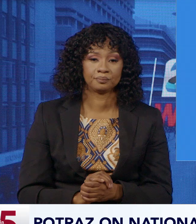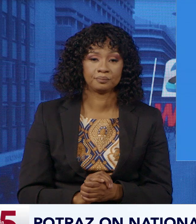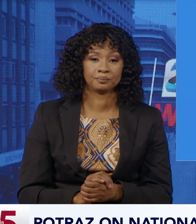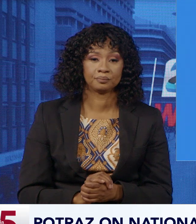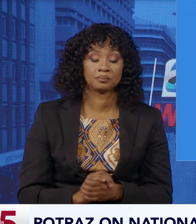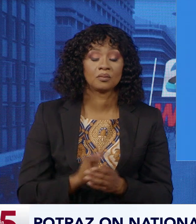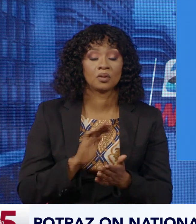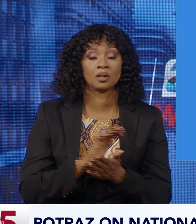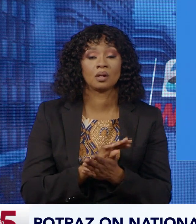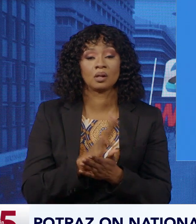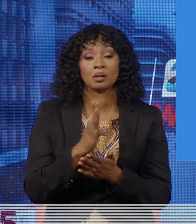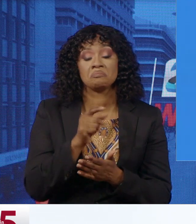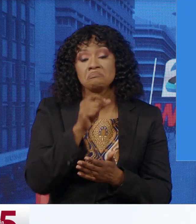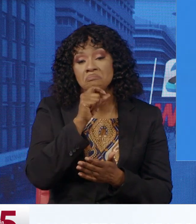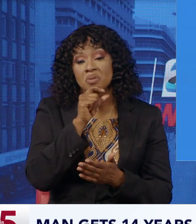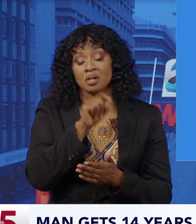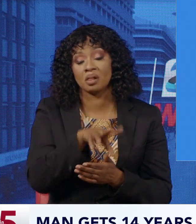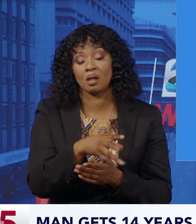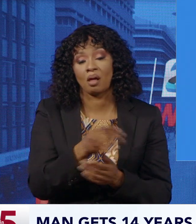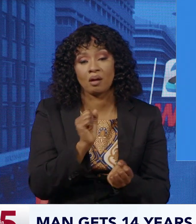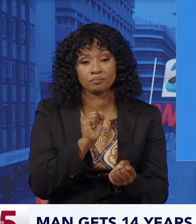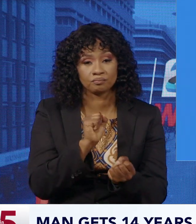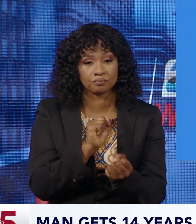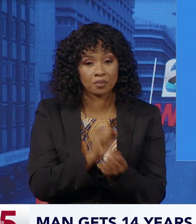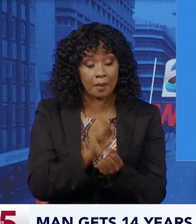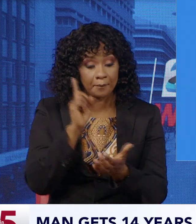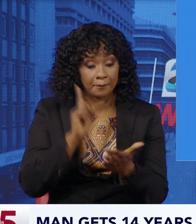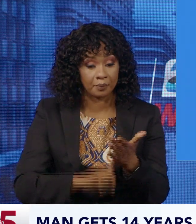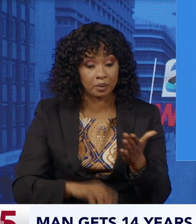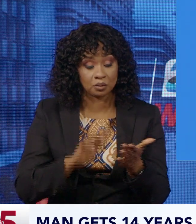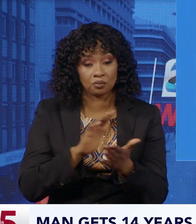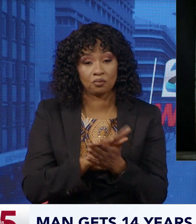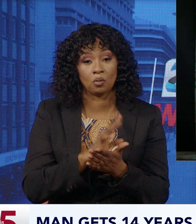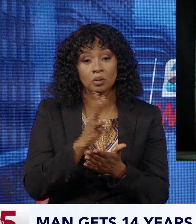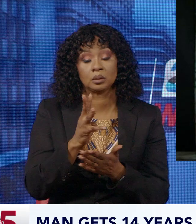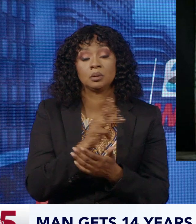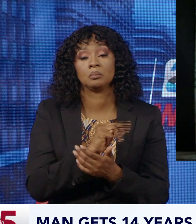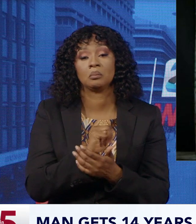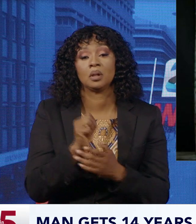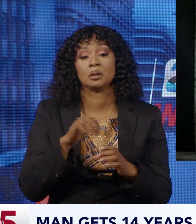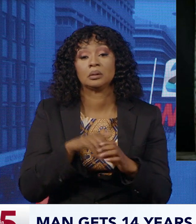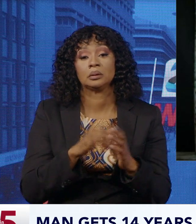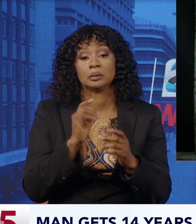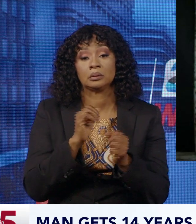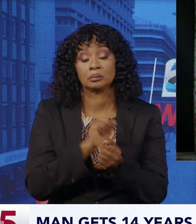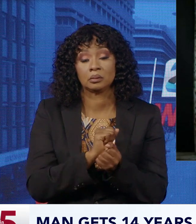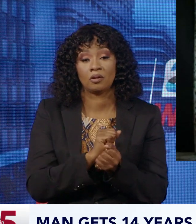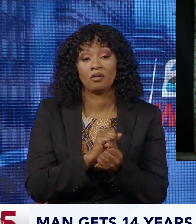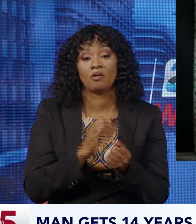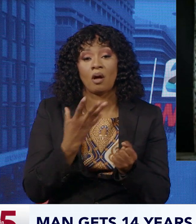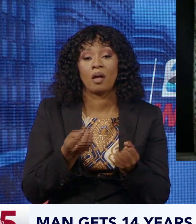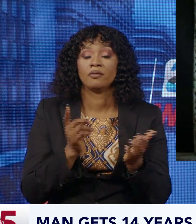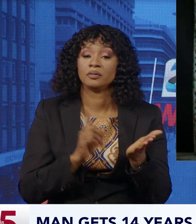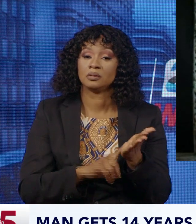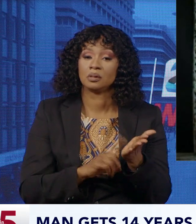A 19-year-old man has been sentenced to 14 months in prison for having sex with his 14-year-old sister.